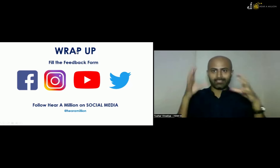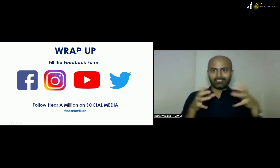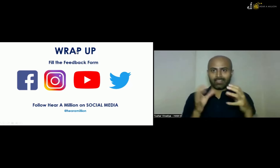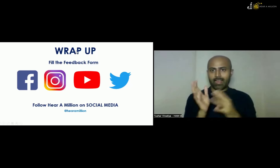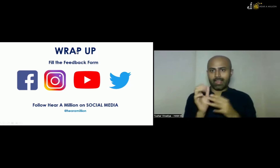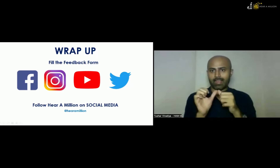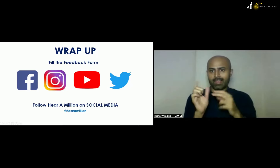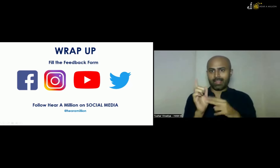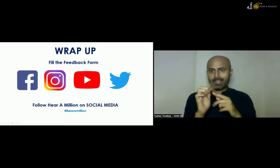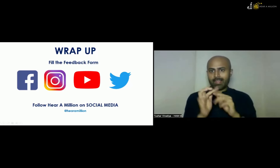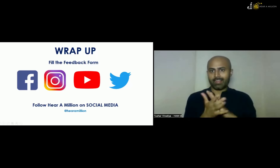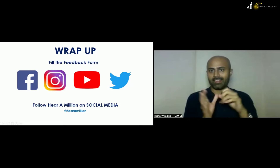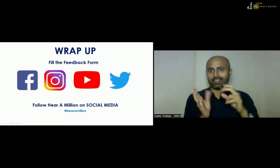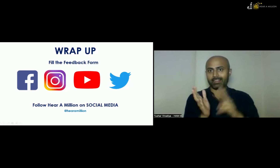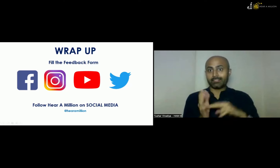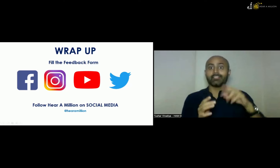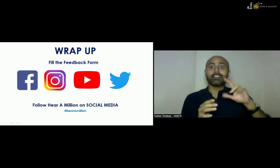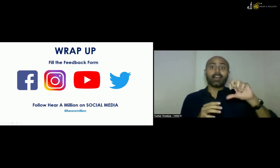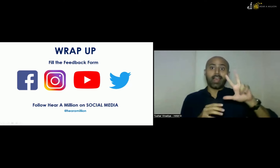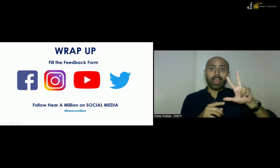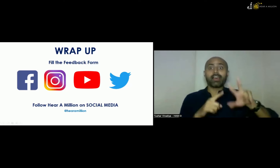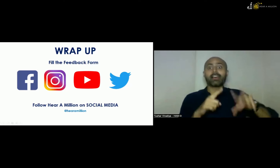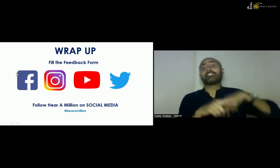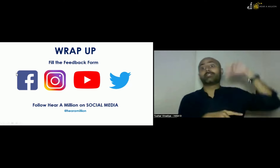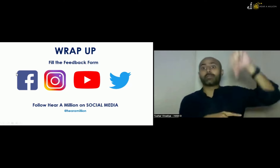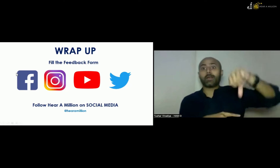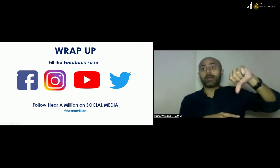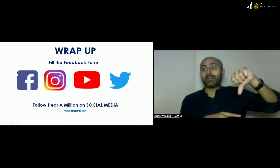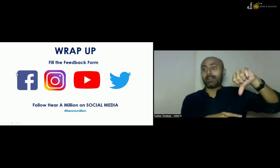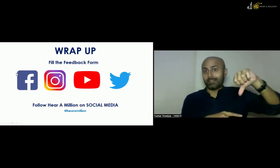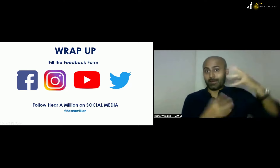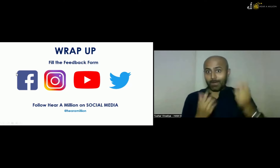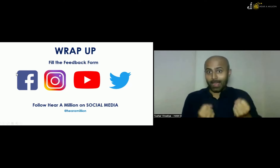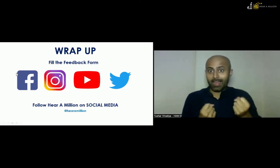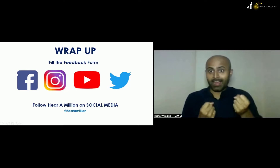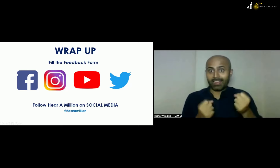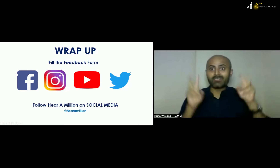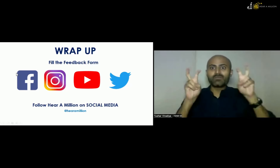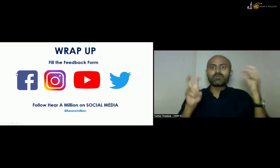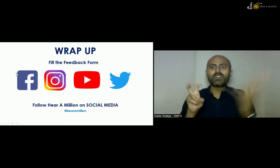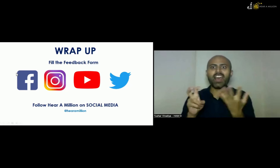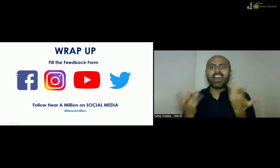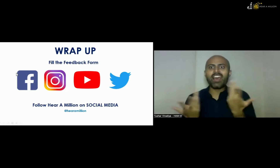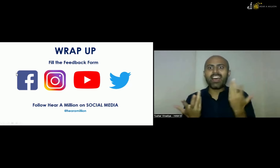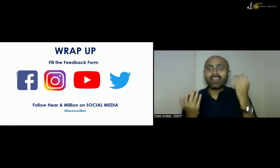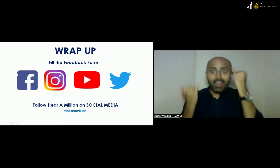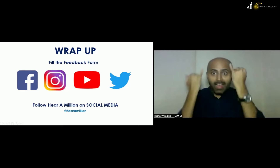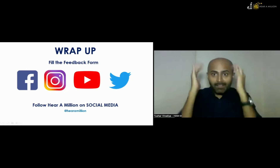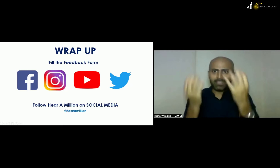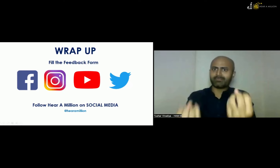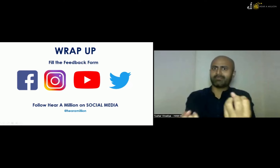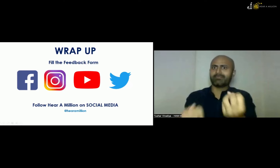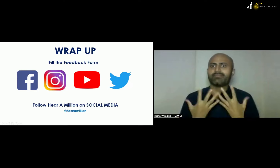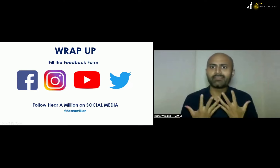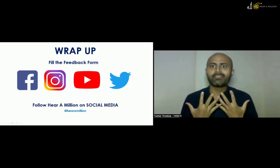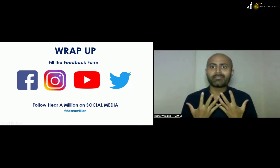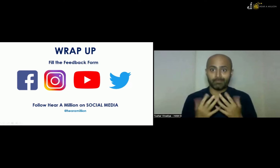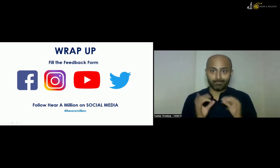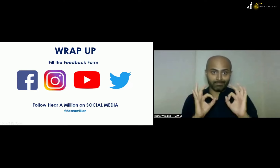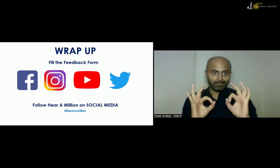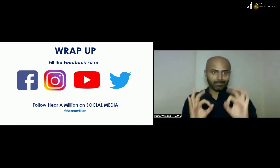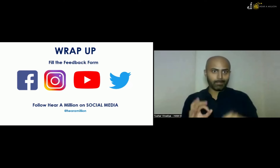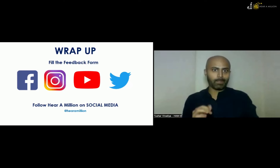well. So for next month, for the 9th Manthan, if you would like to attend it,